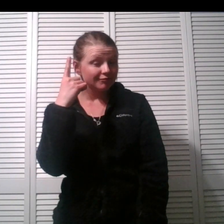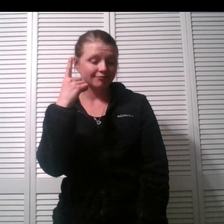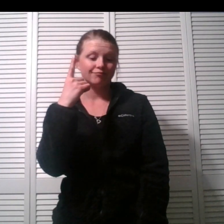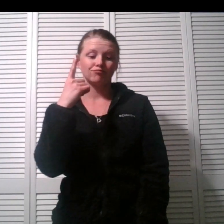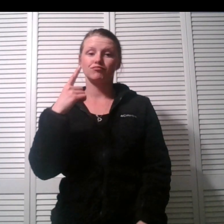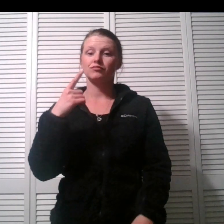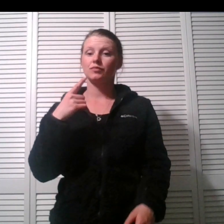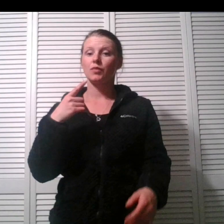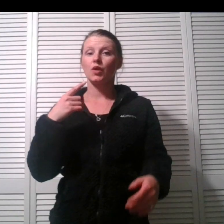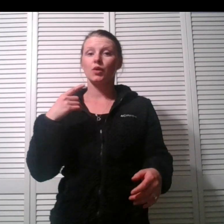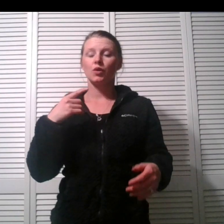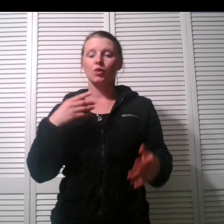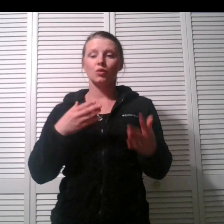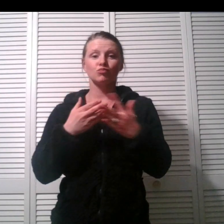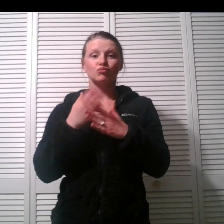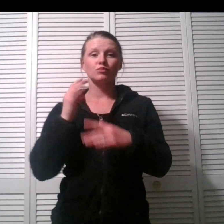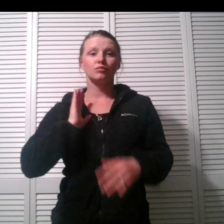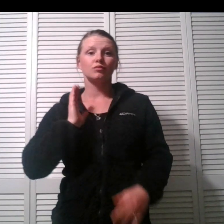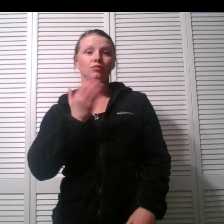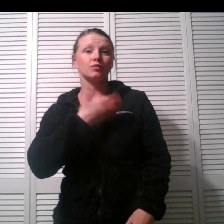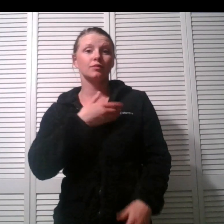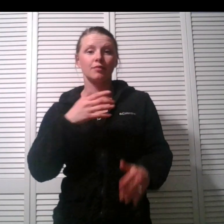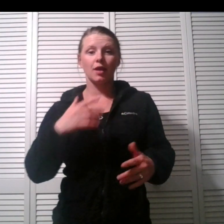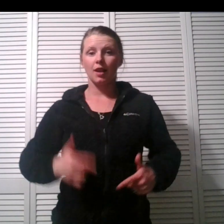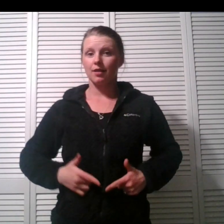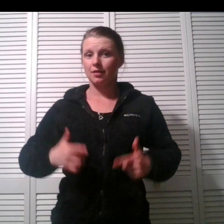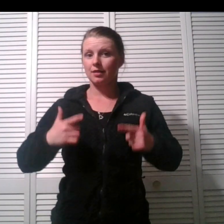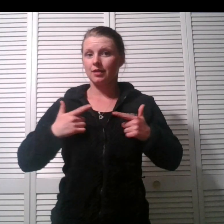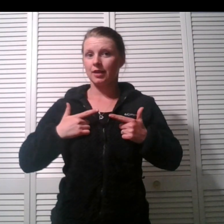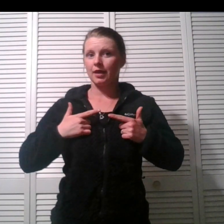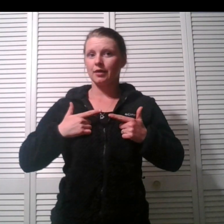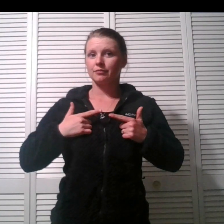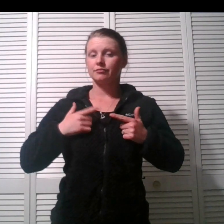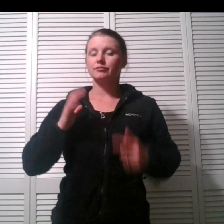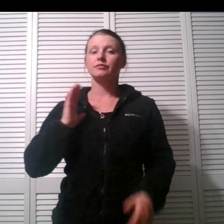lives, certain bones fuse together to become one.